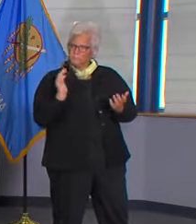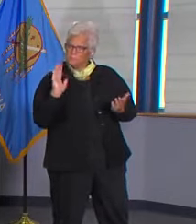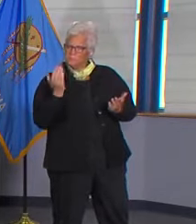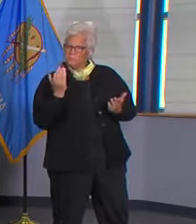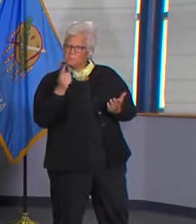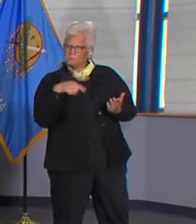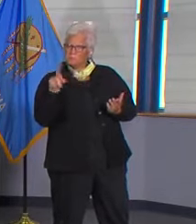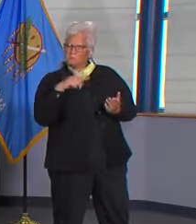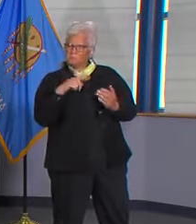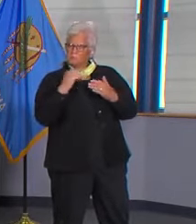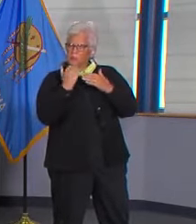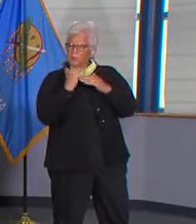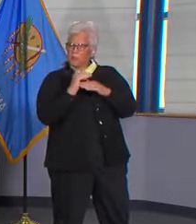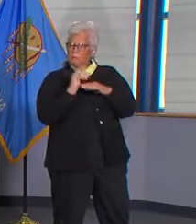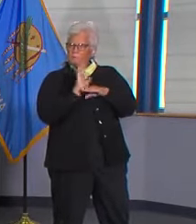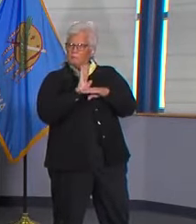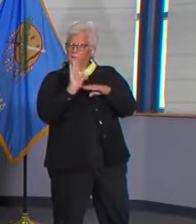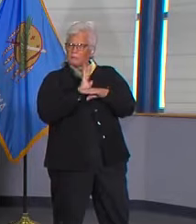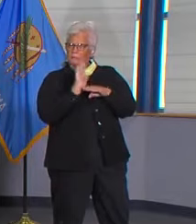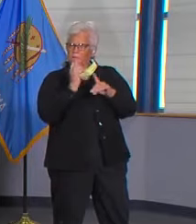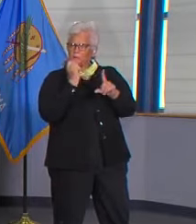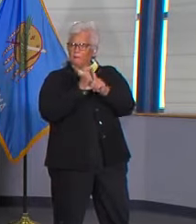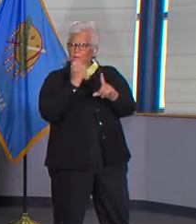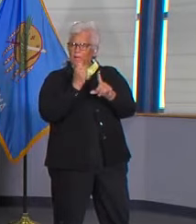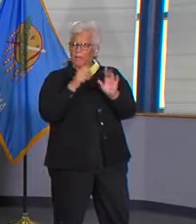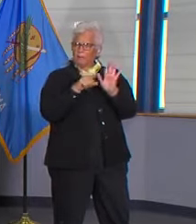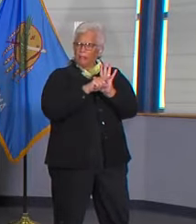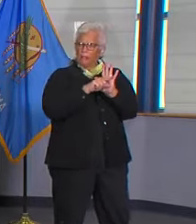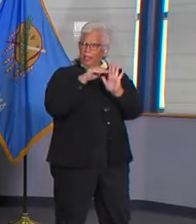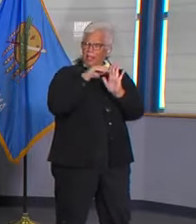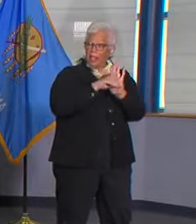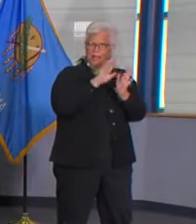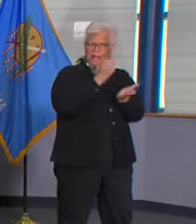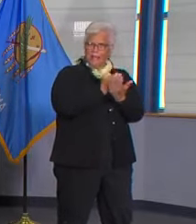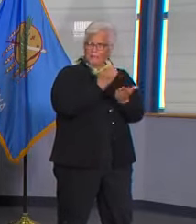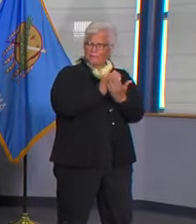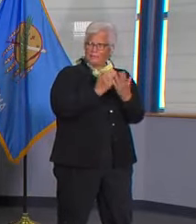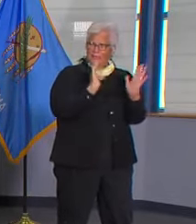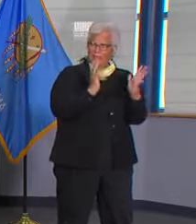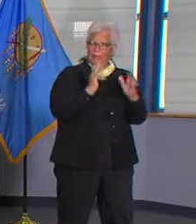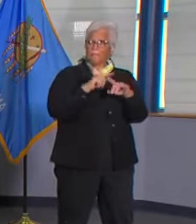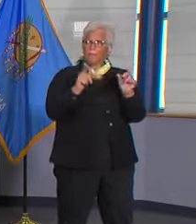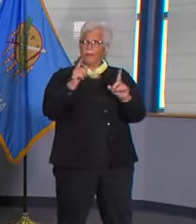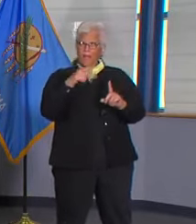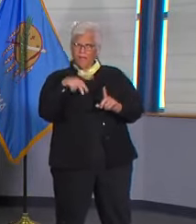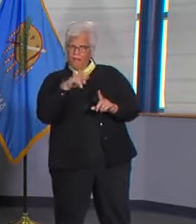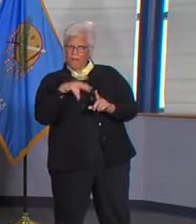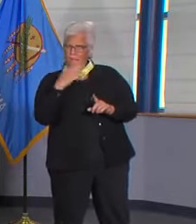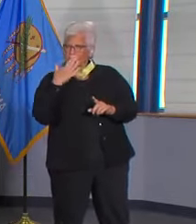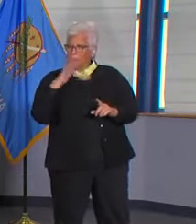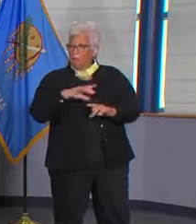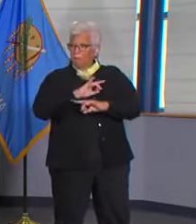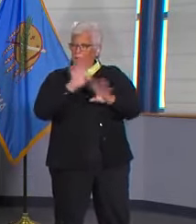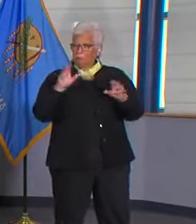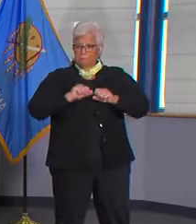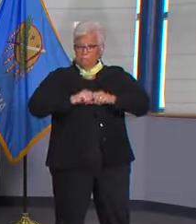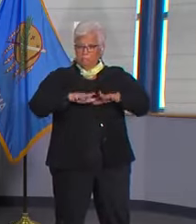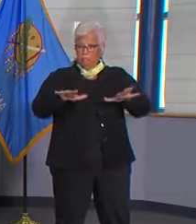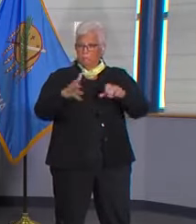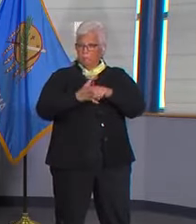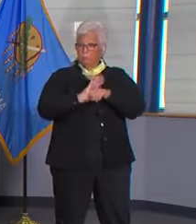that adversely impact them if those businesses aren't a significant contributor to the spread of the virus in our